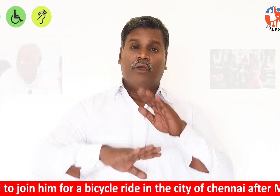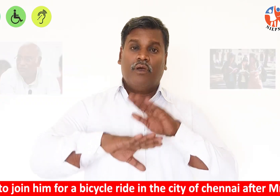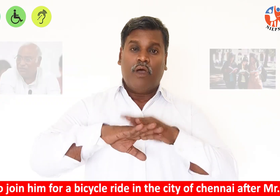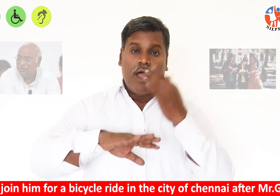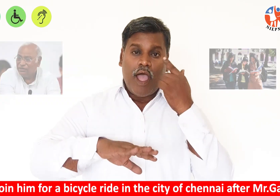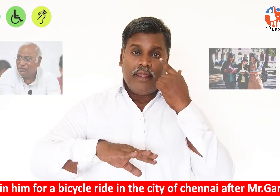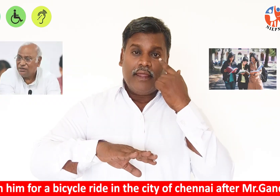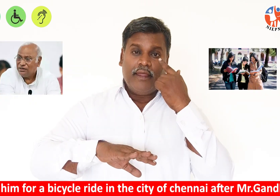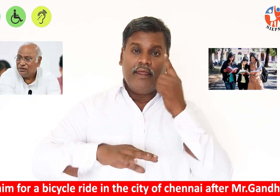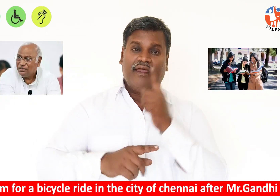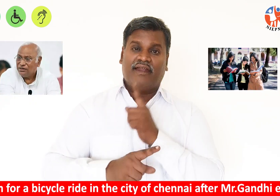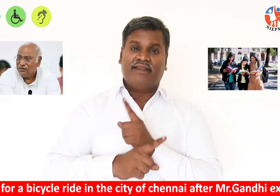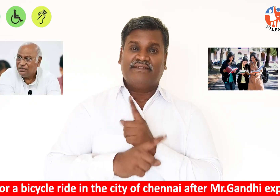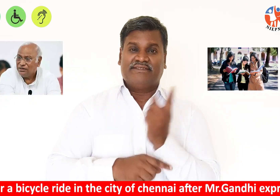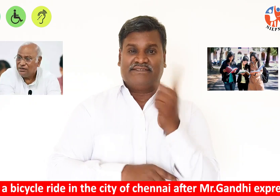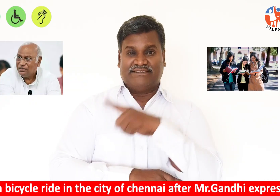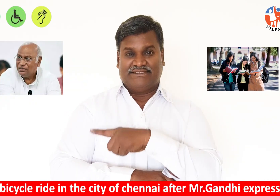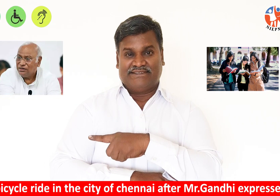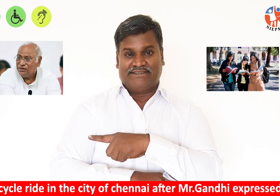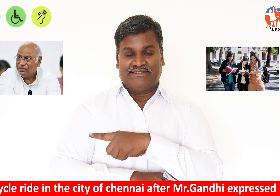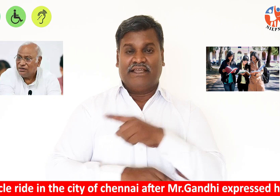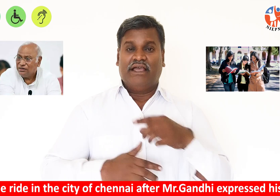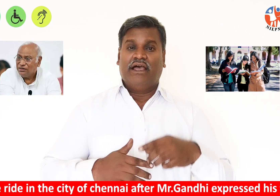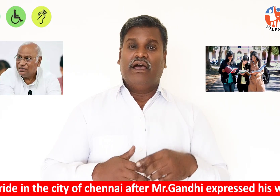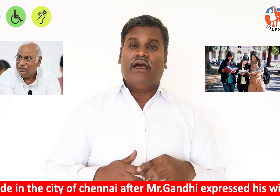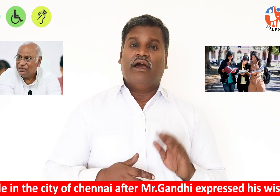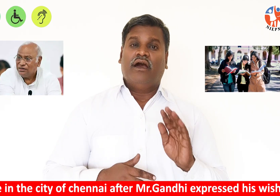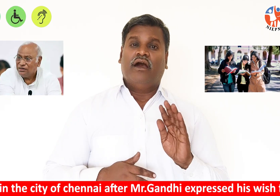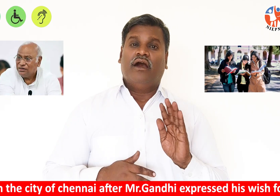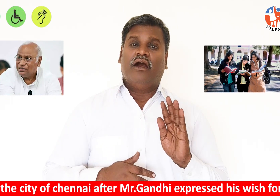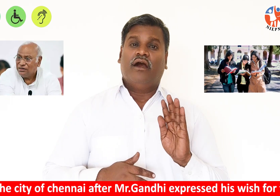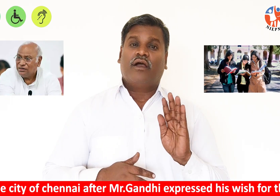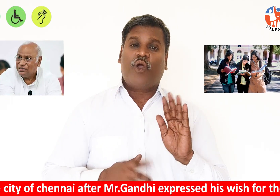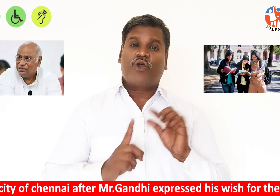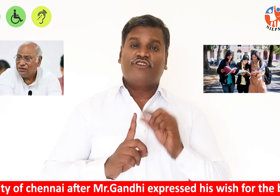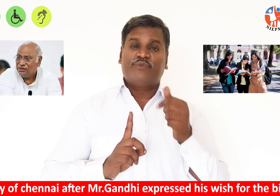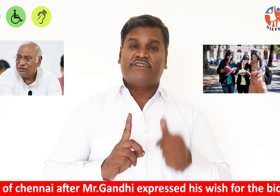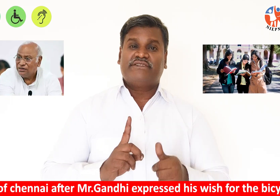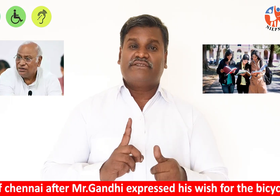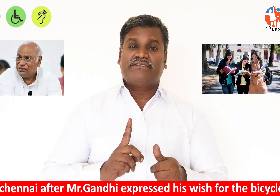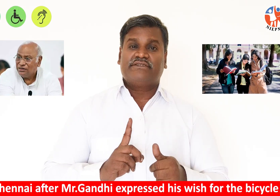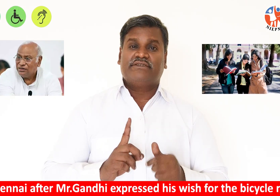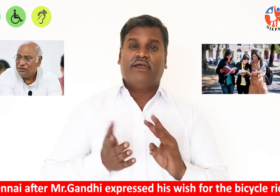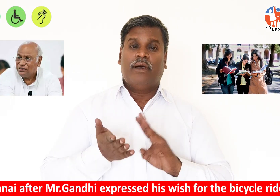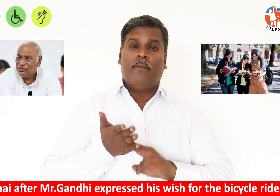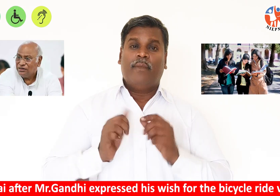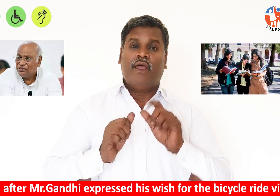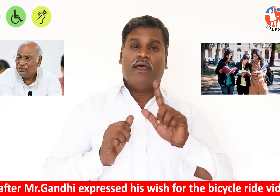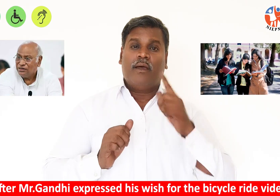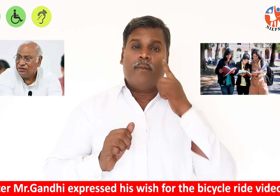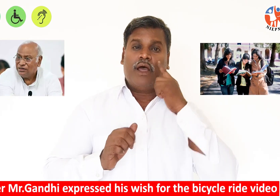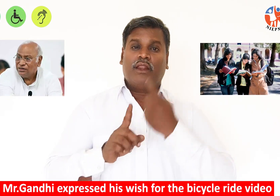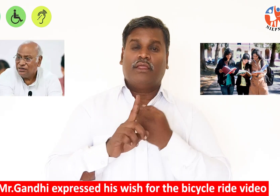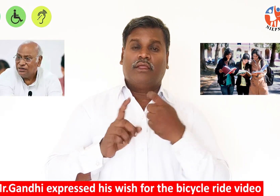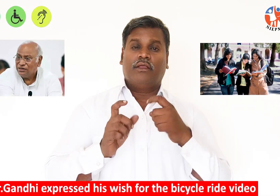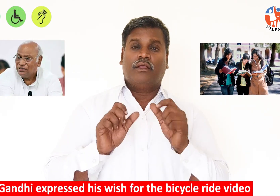On the eve of Teachers' Day, Congress President Mallikarjun Kharge urged educators to instruct students about